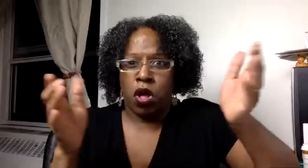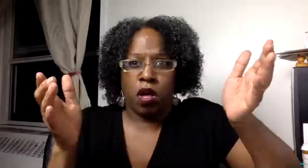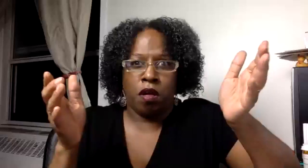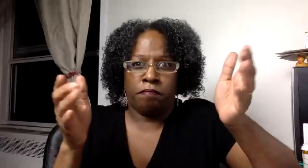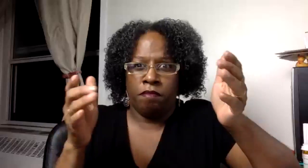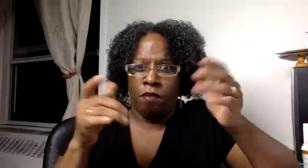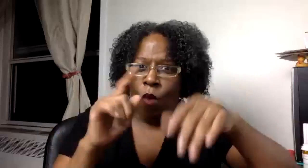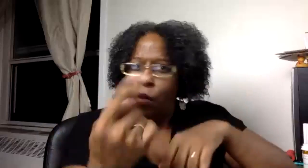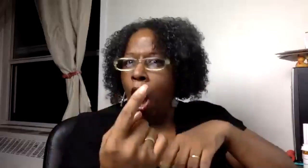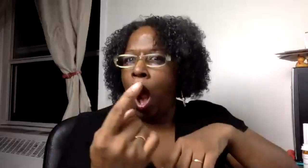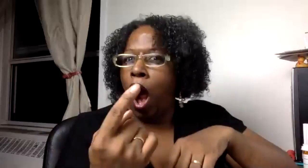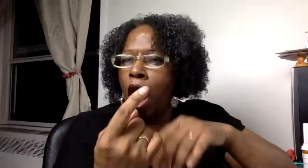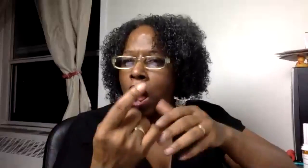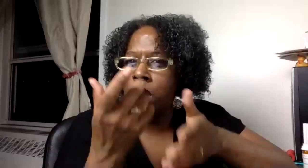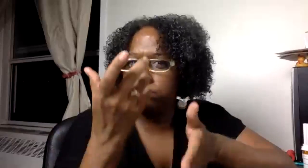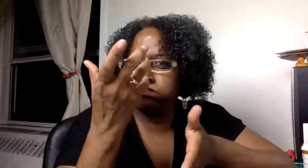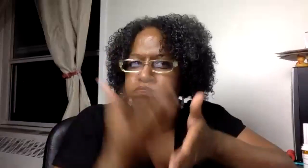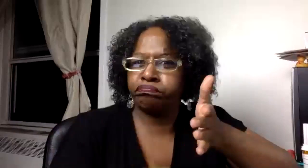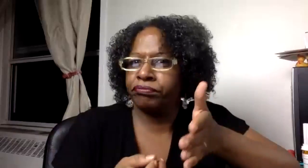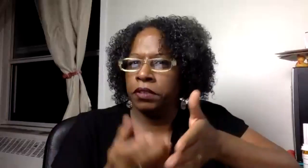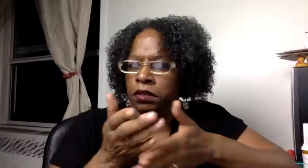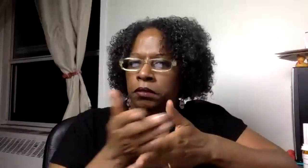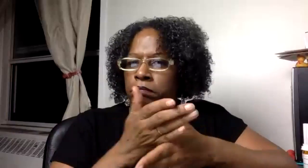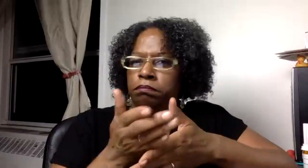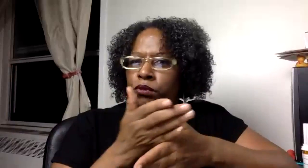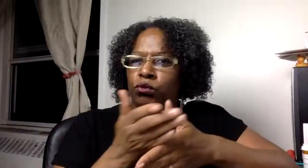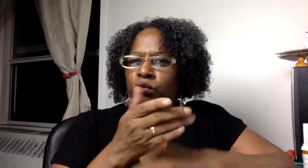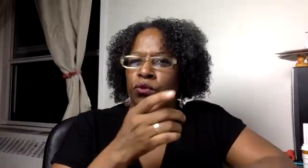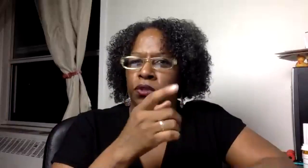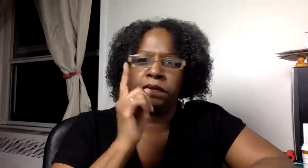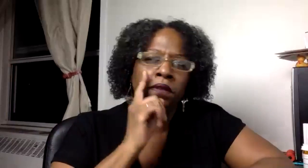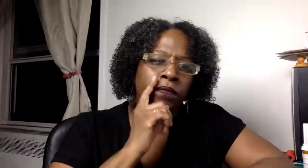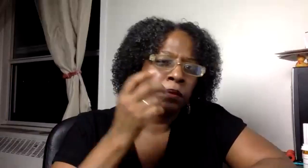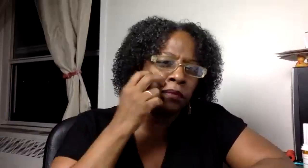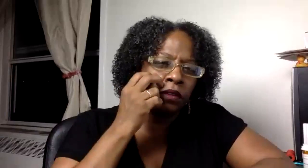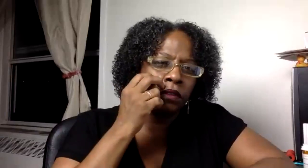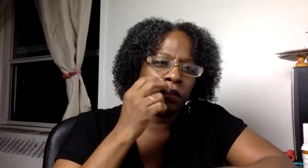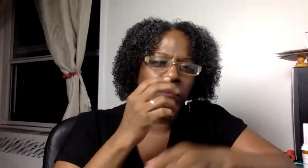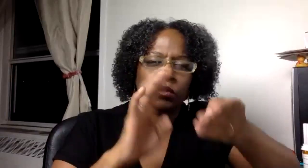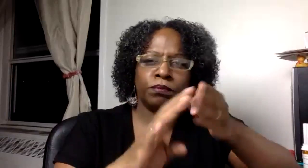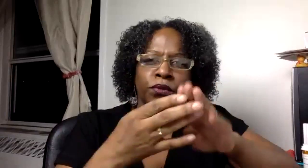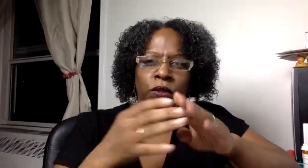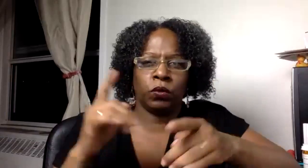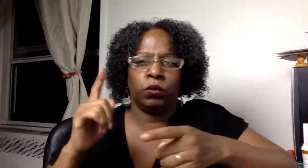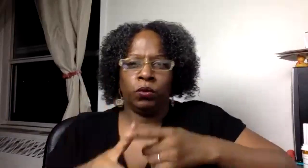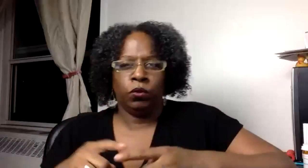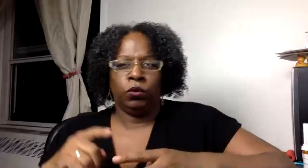Do we need accessibility in the, what is that one thing that's missing for you as a deafblind person in order